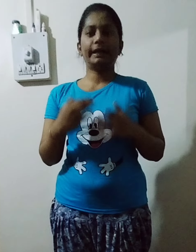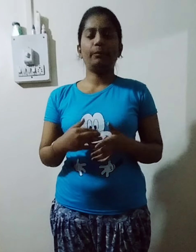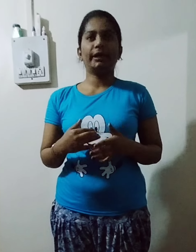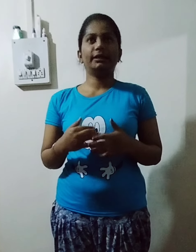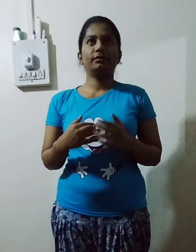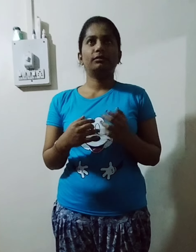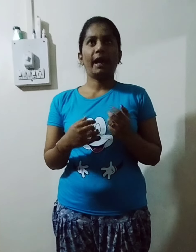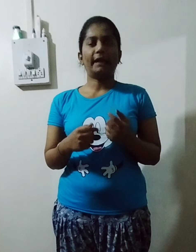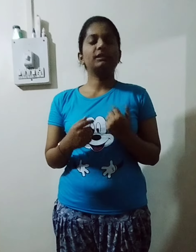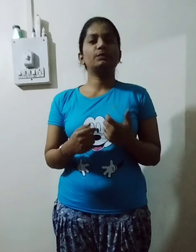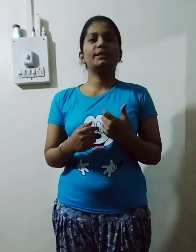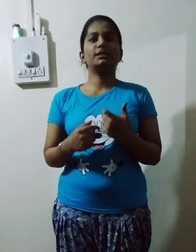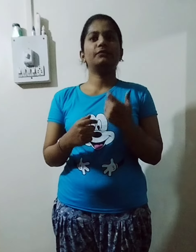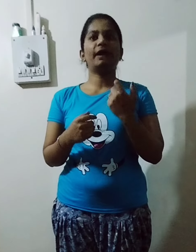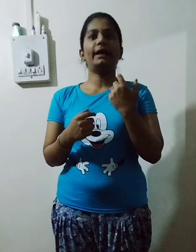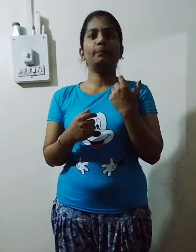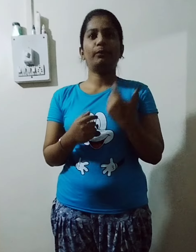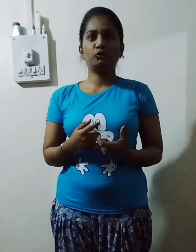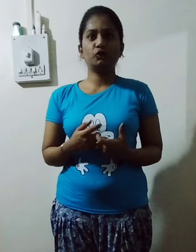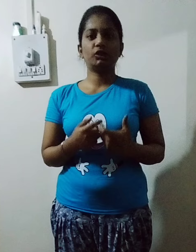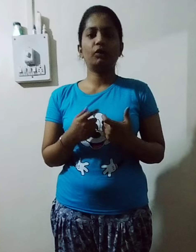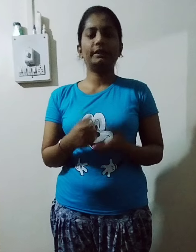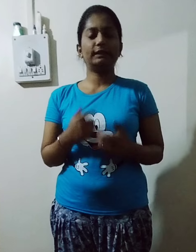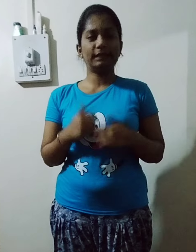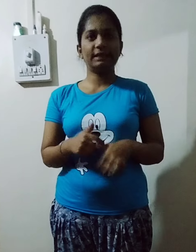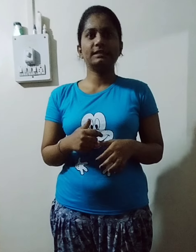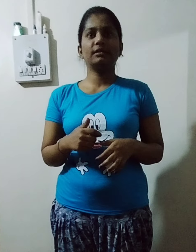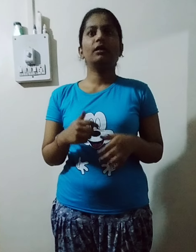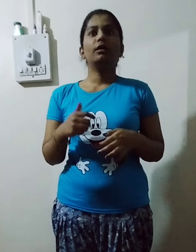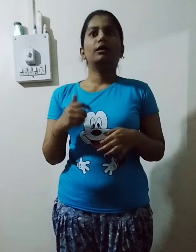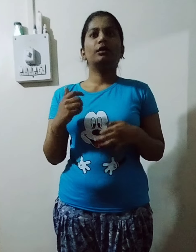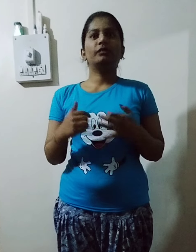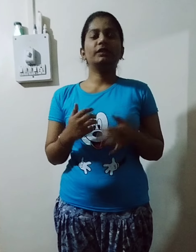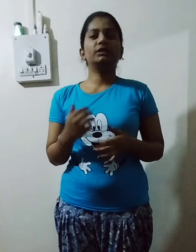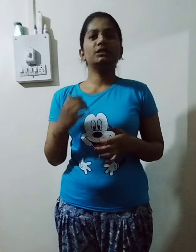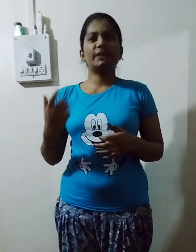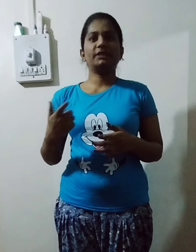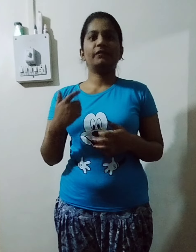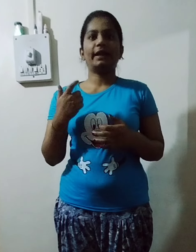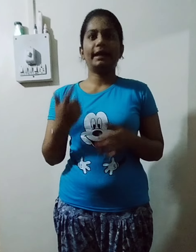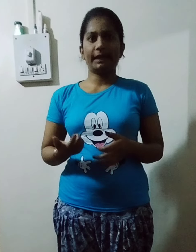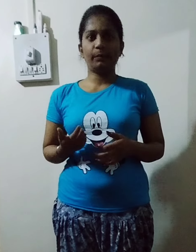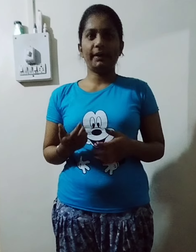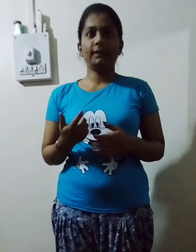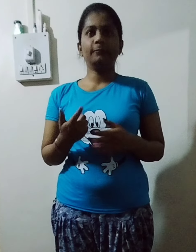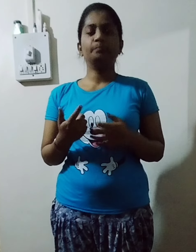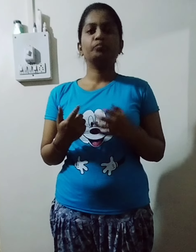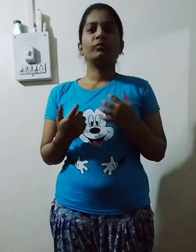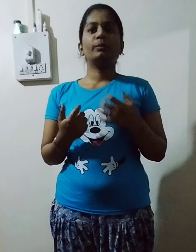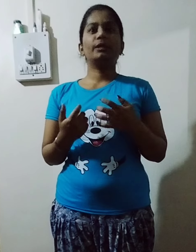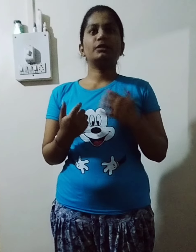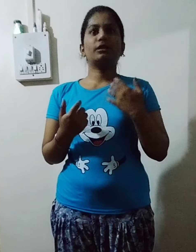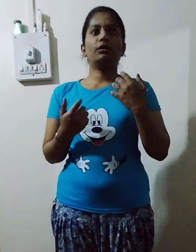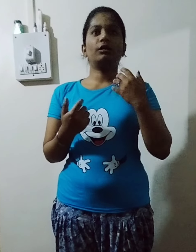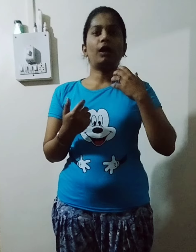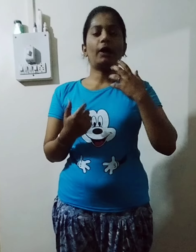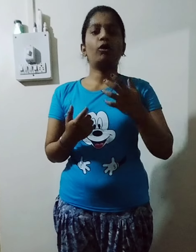element at the specified position in the list with the specified element. Means according to